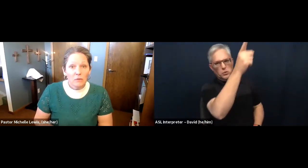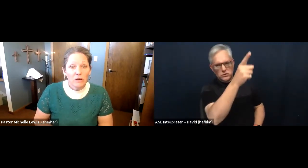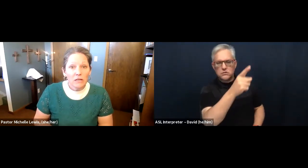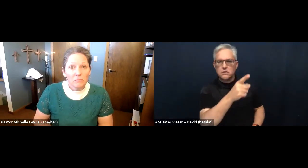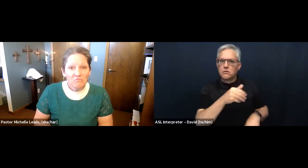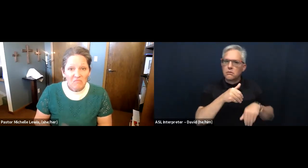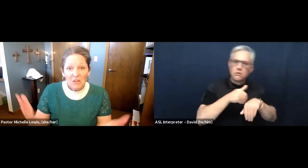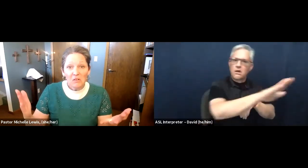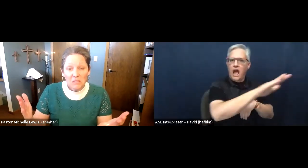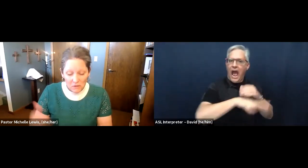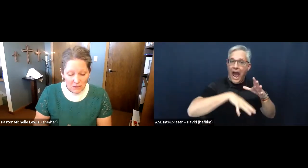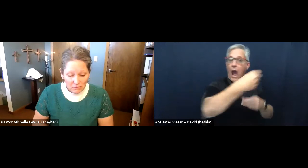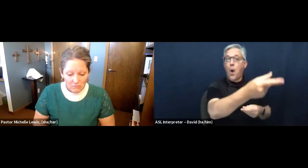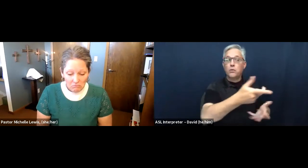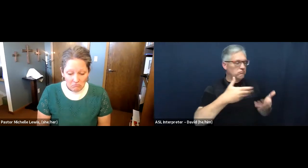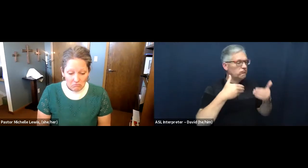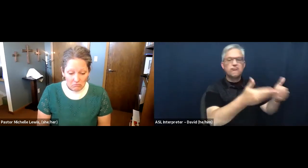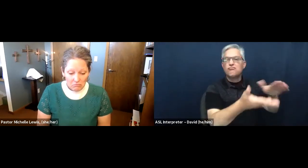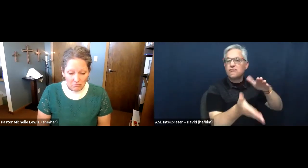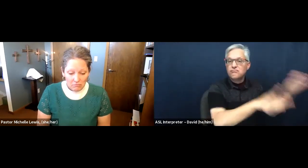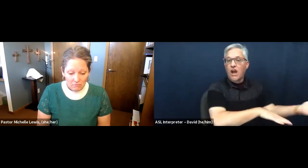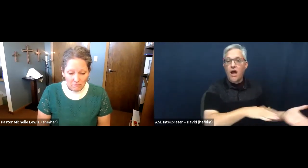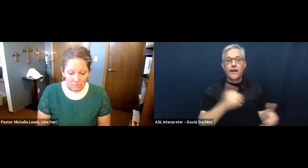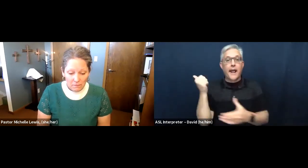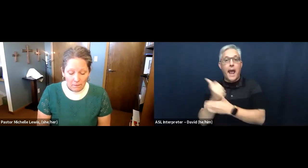And Abraham agrees with it.